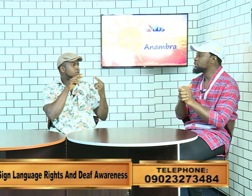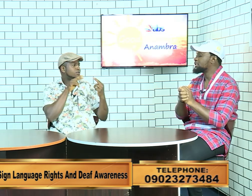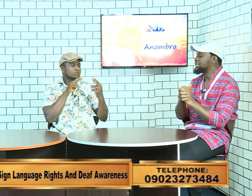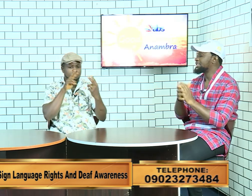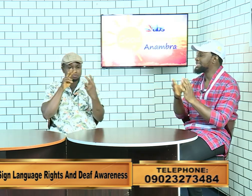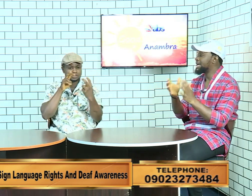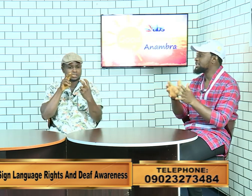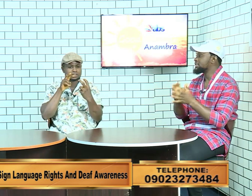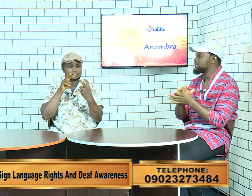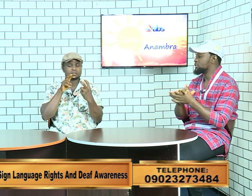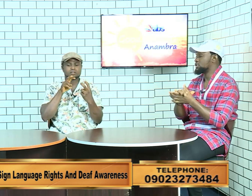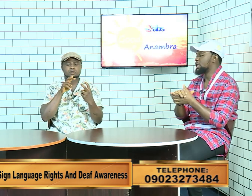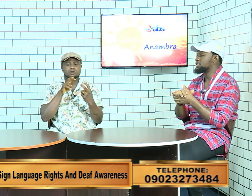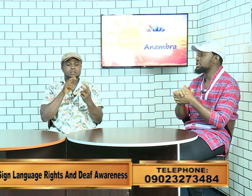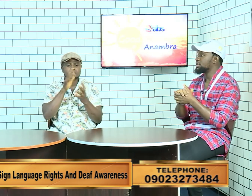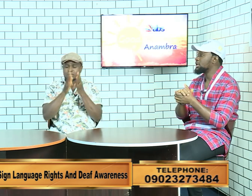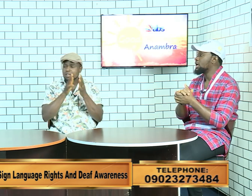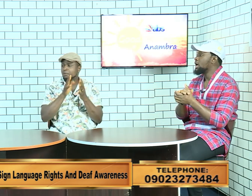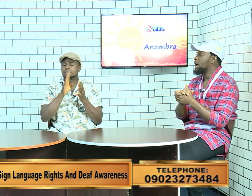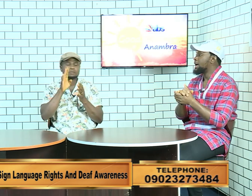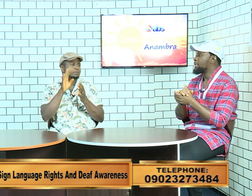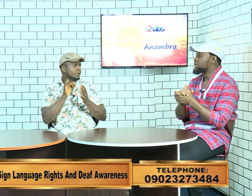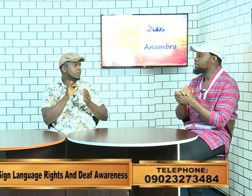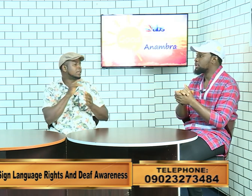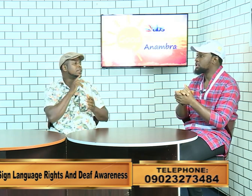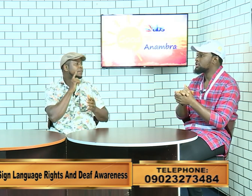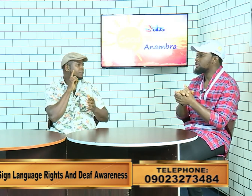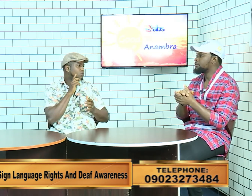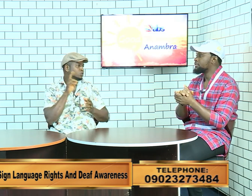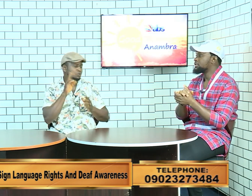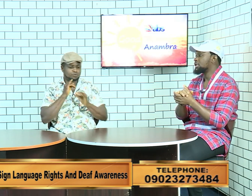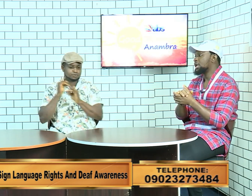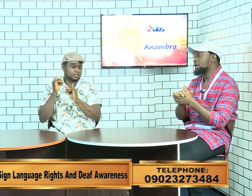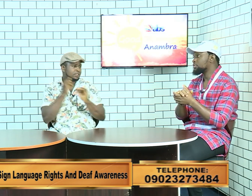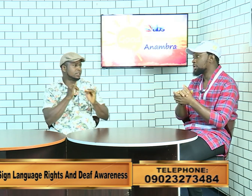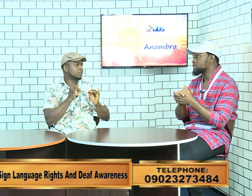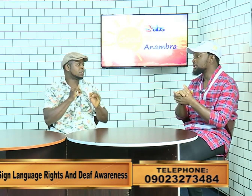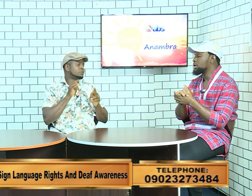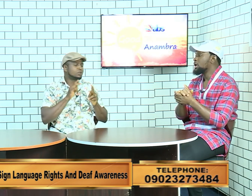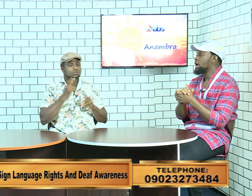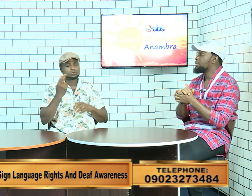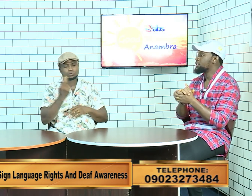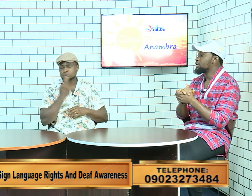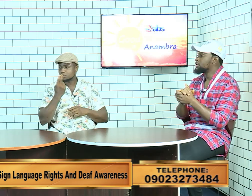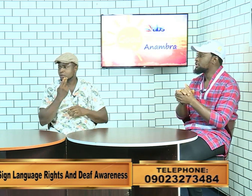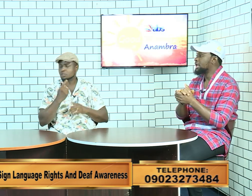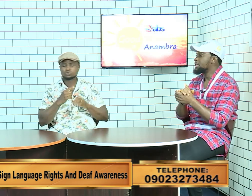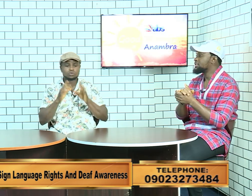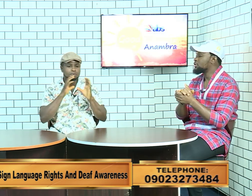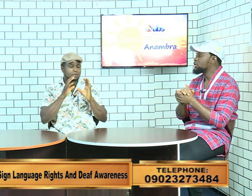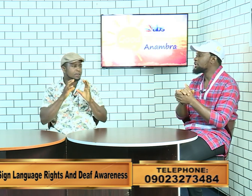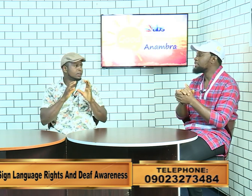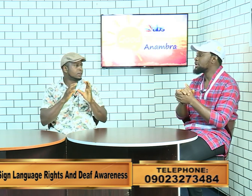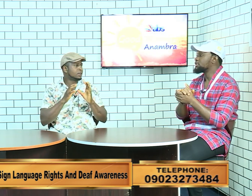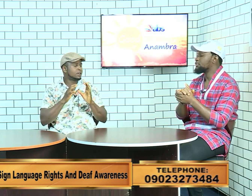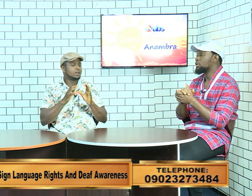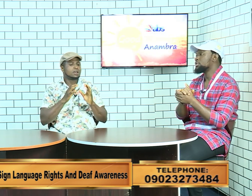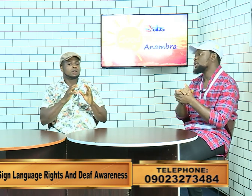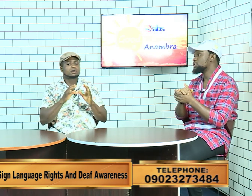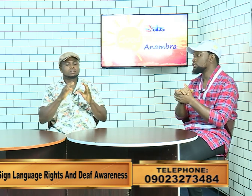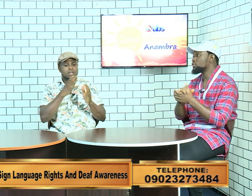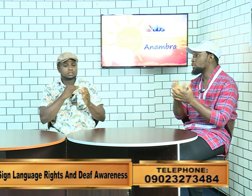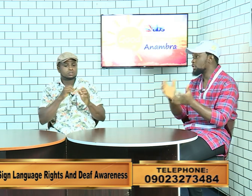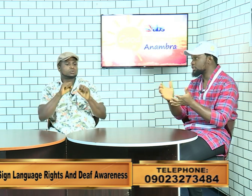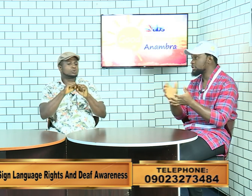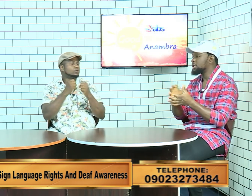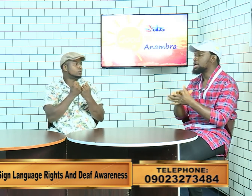to synthesize the society about the importance of sign language, because that is the only means of